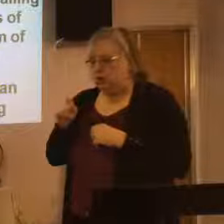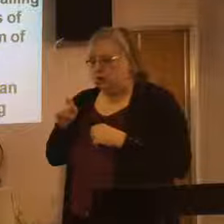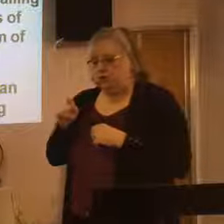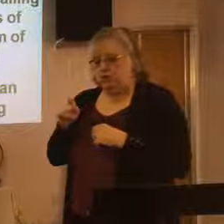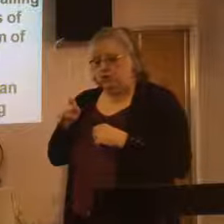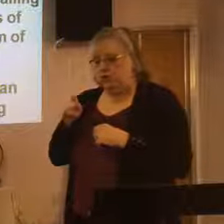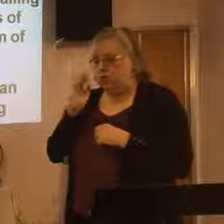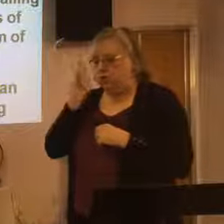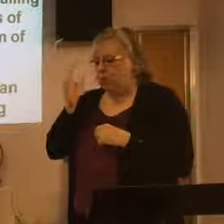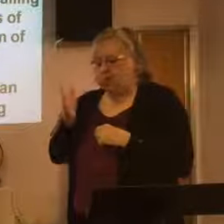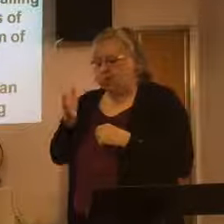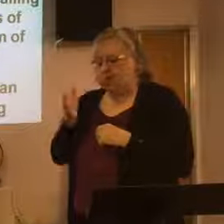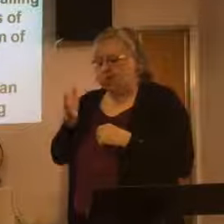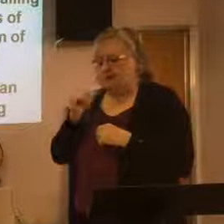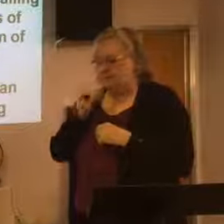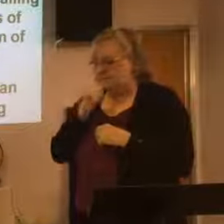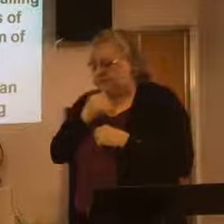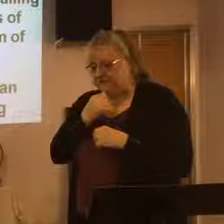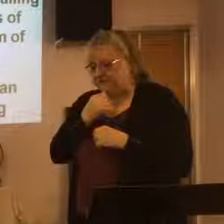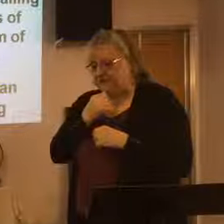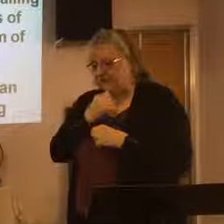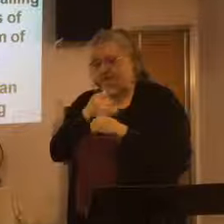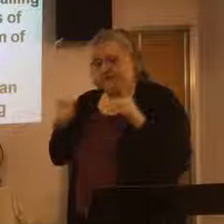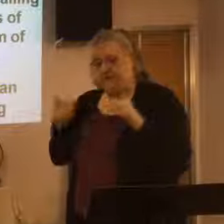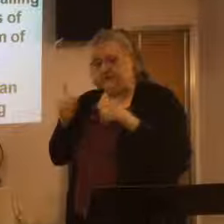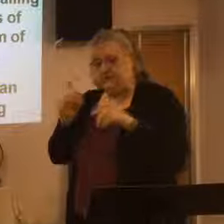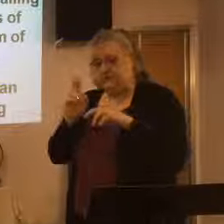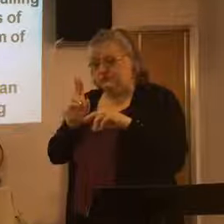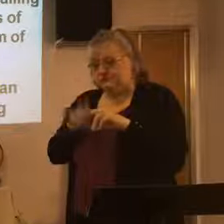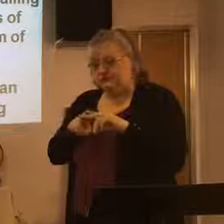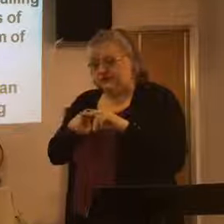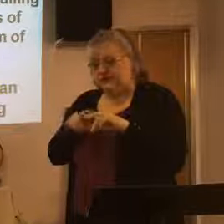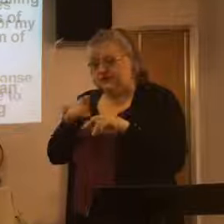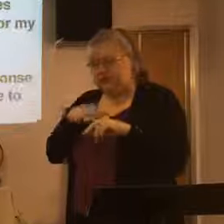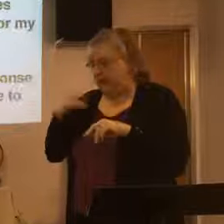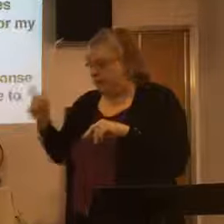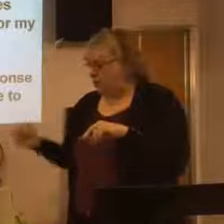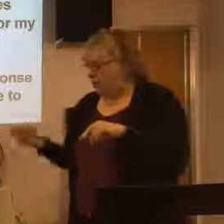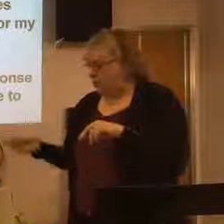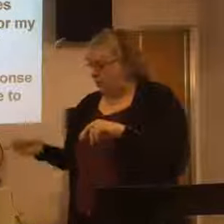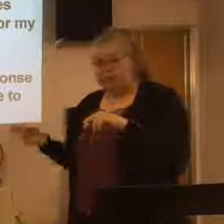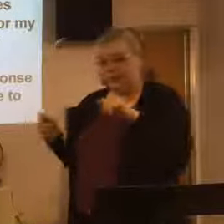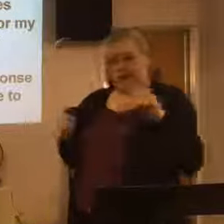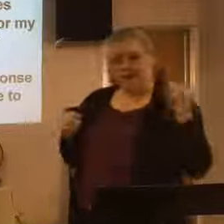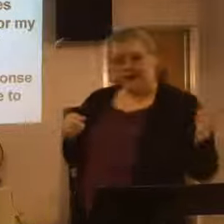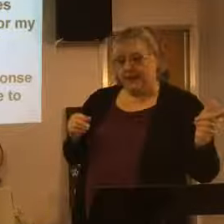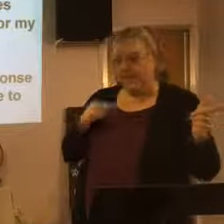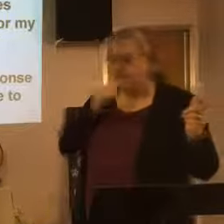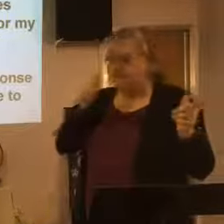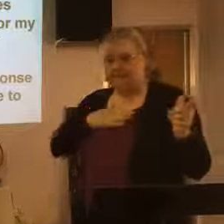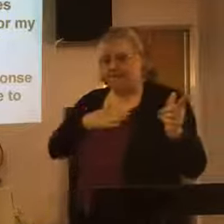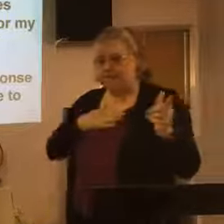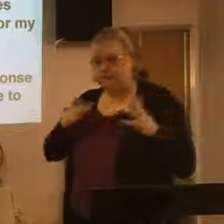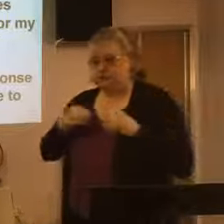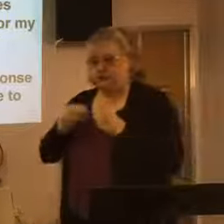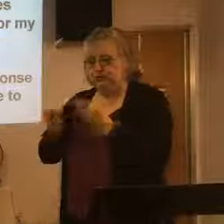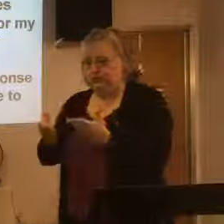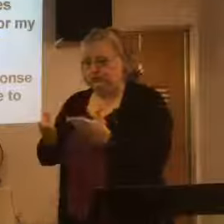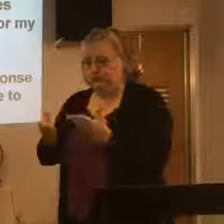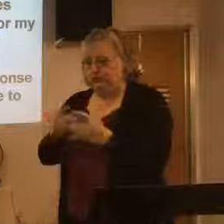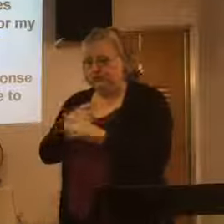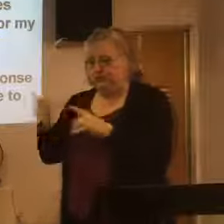my cup, but to sit on my right and left is not mine to give. Instead, it belongs for those to whom